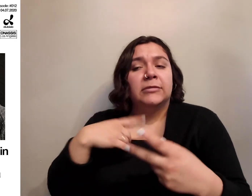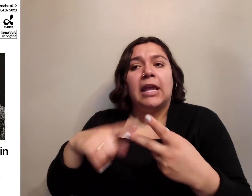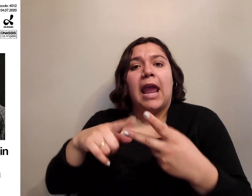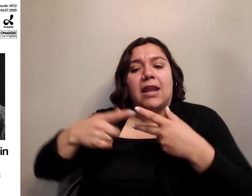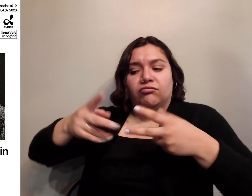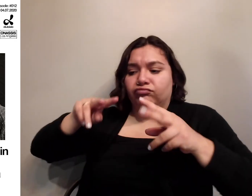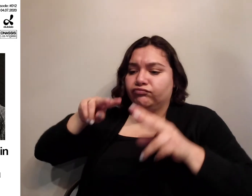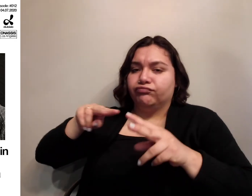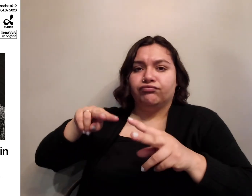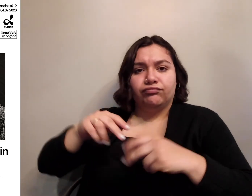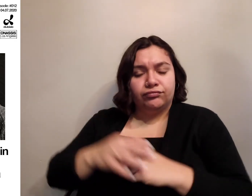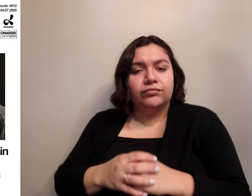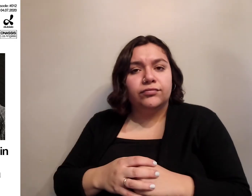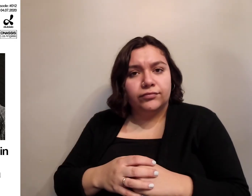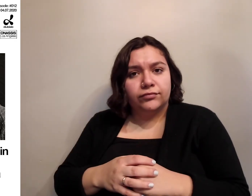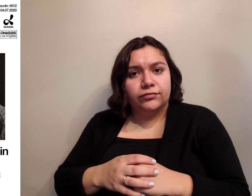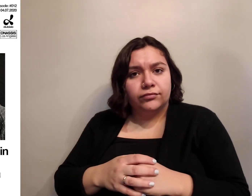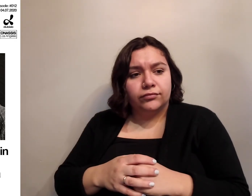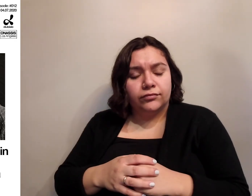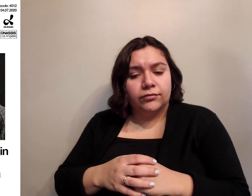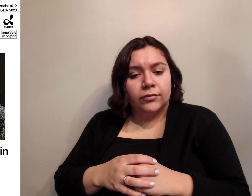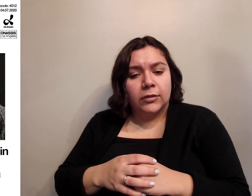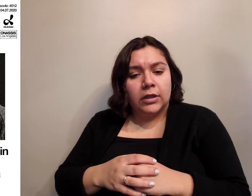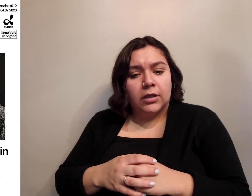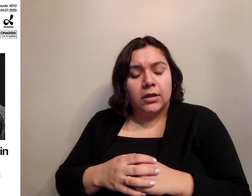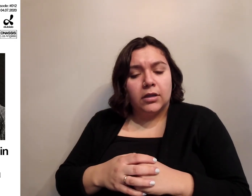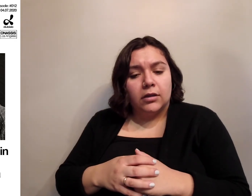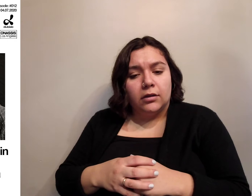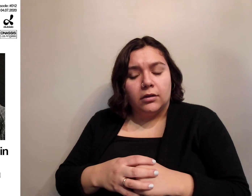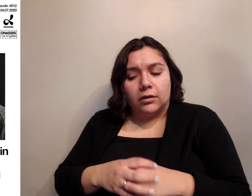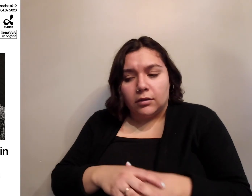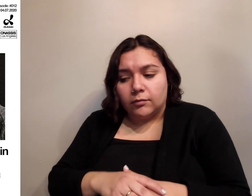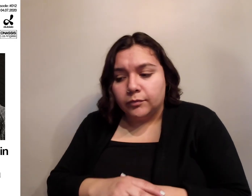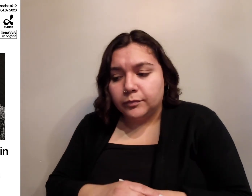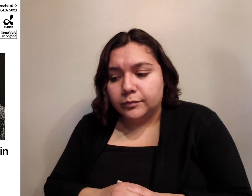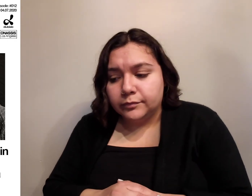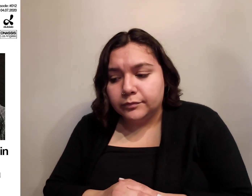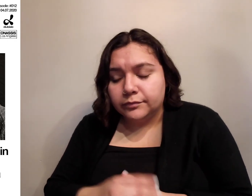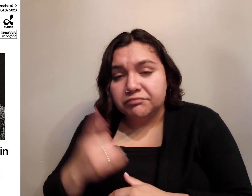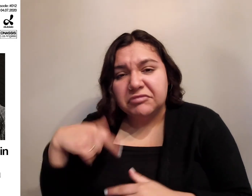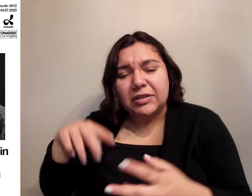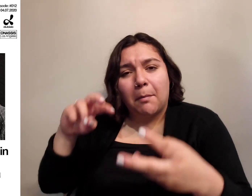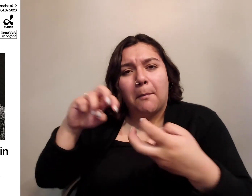oversight. And, you know, these are issues that